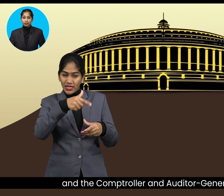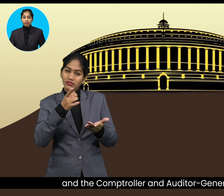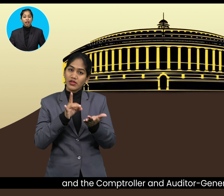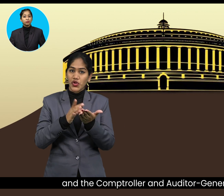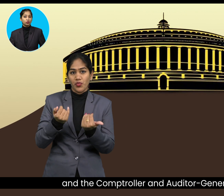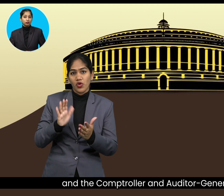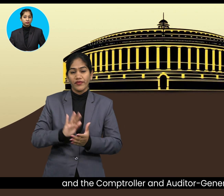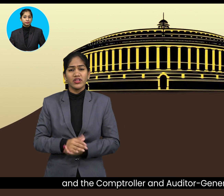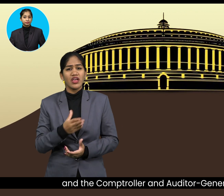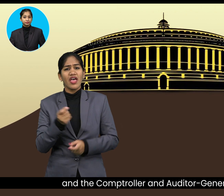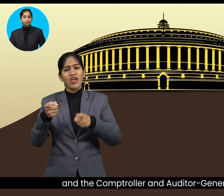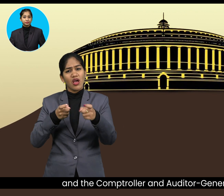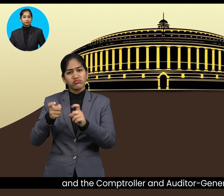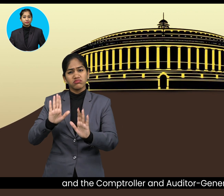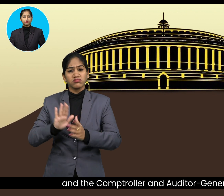and the Comptroller